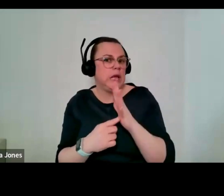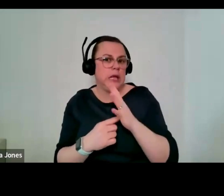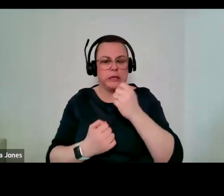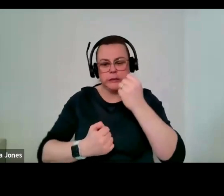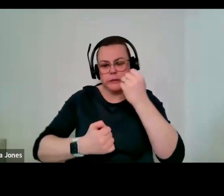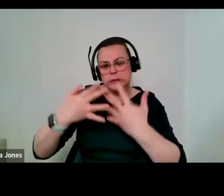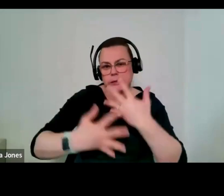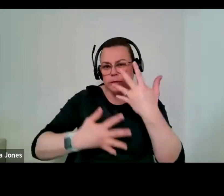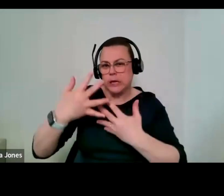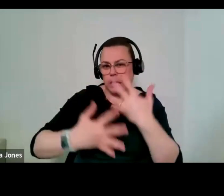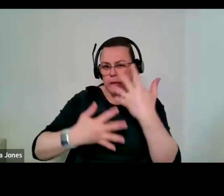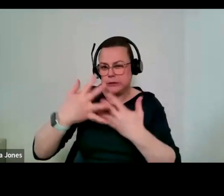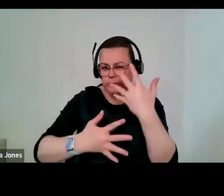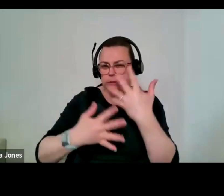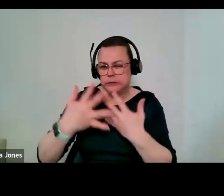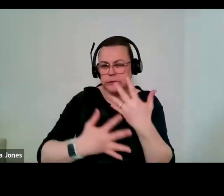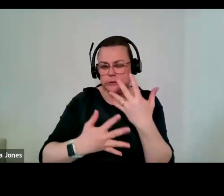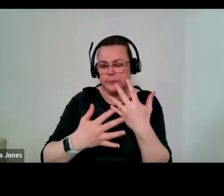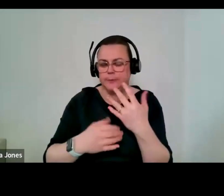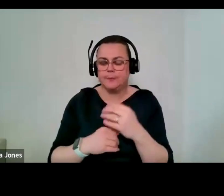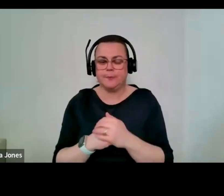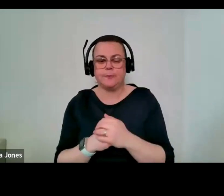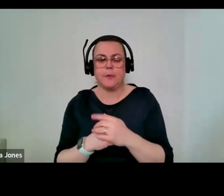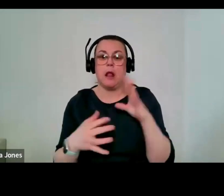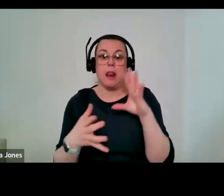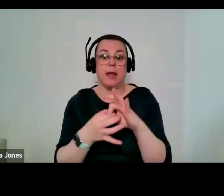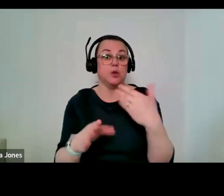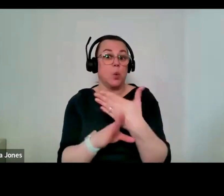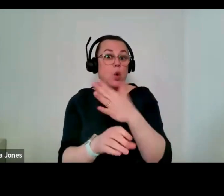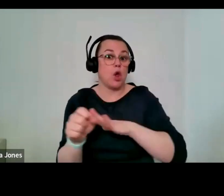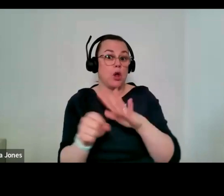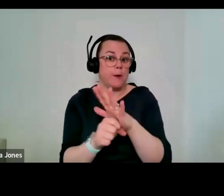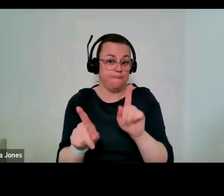statistics around that, in particular in the workplace.